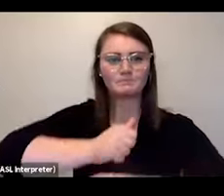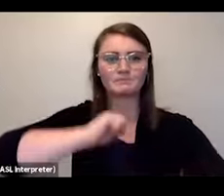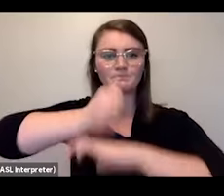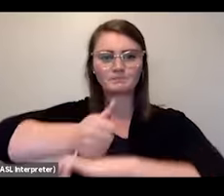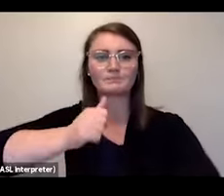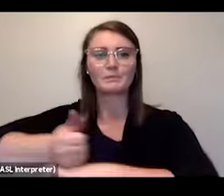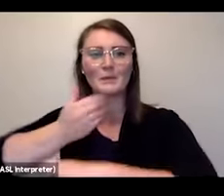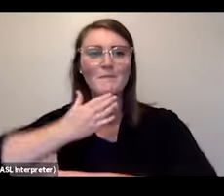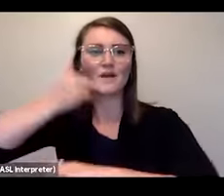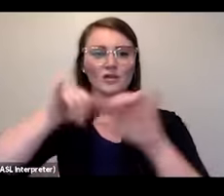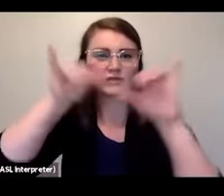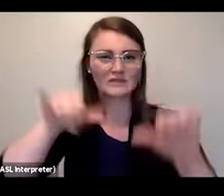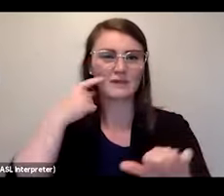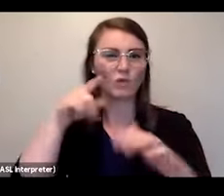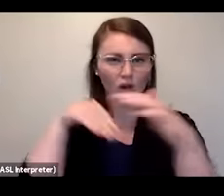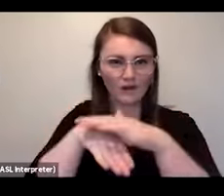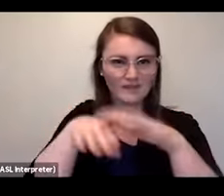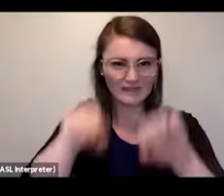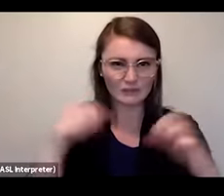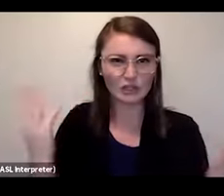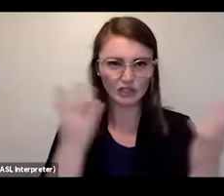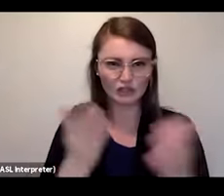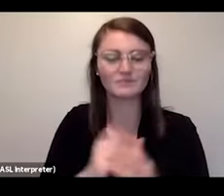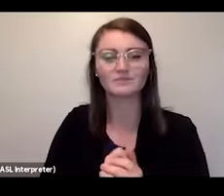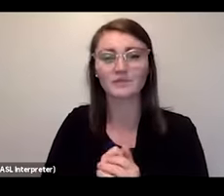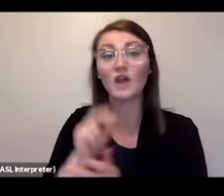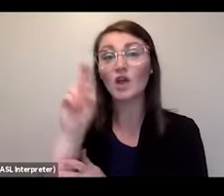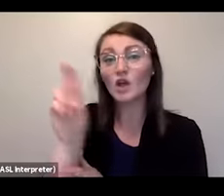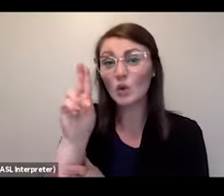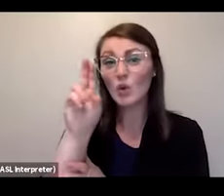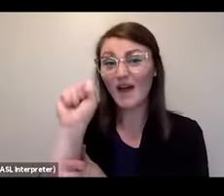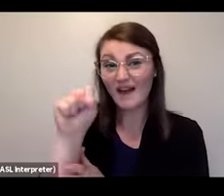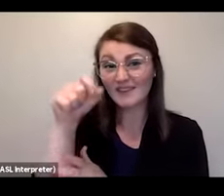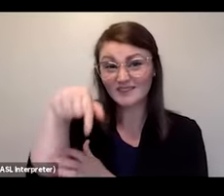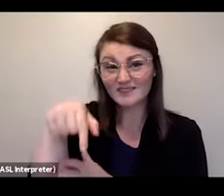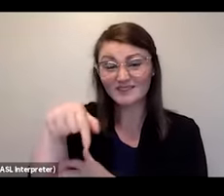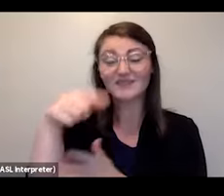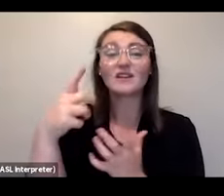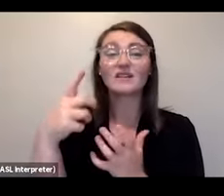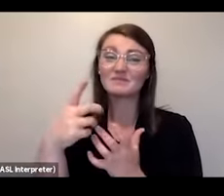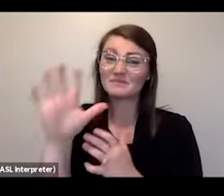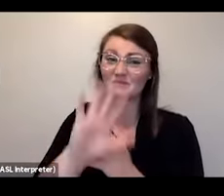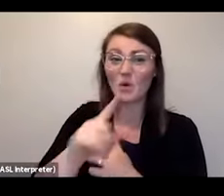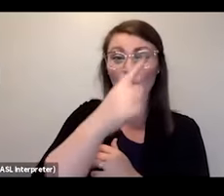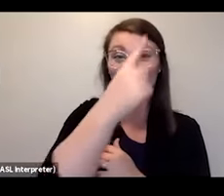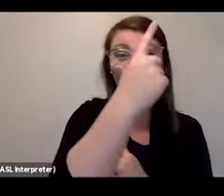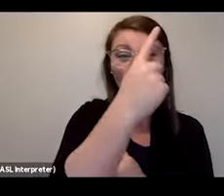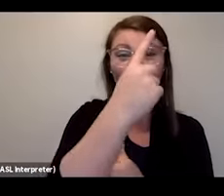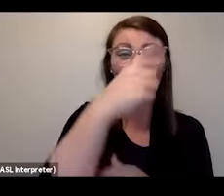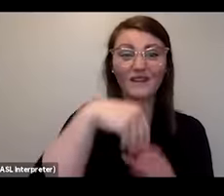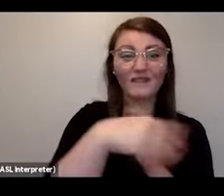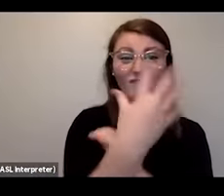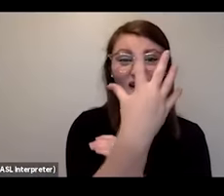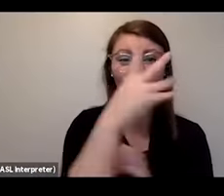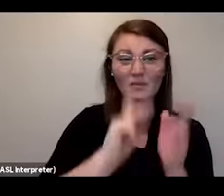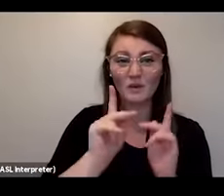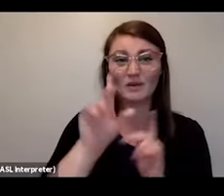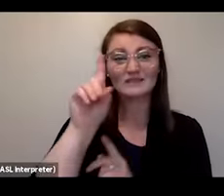and communities. In the United States, approximately 1 in 5 people have a disability, and yet only 1